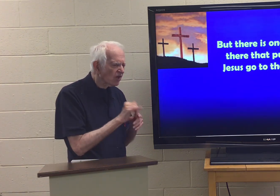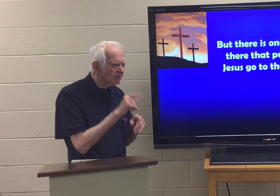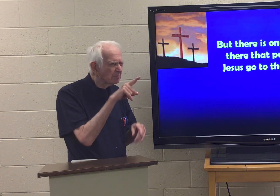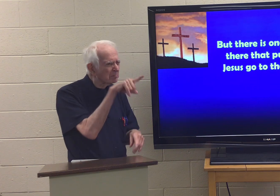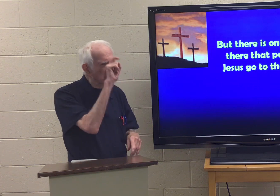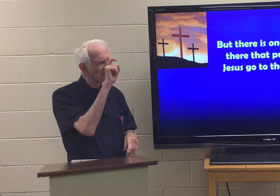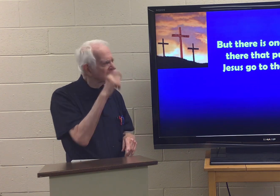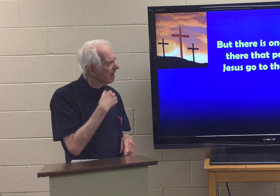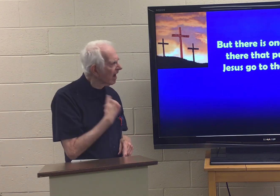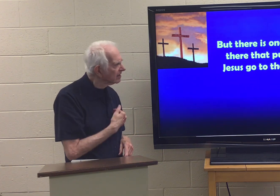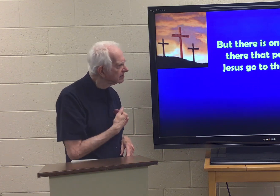that puzzles us.